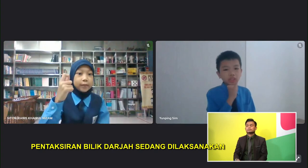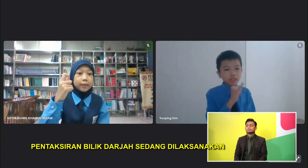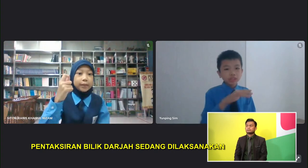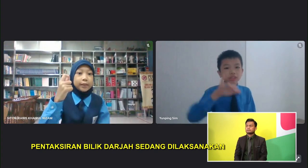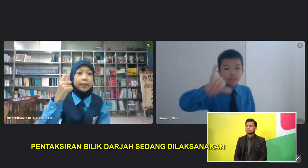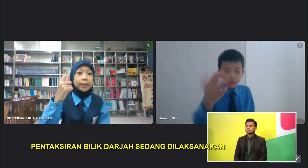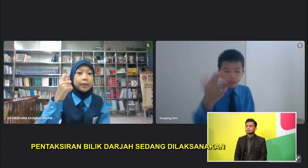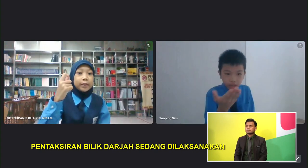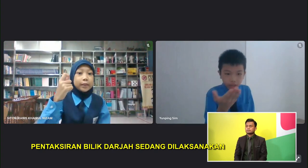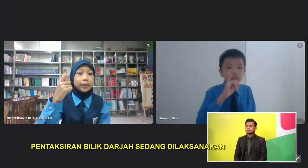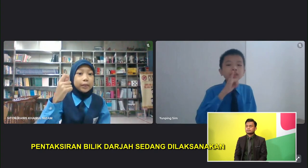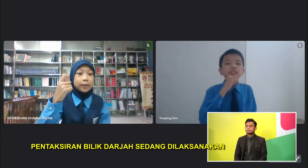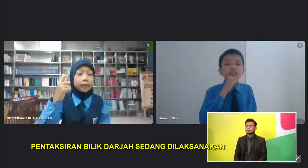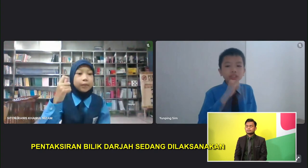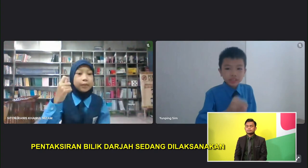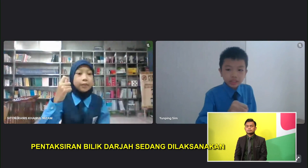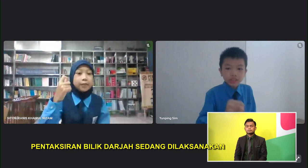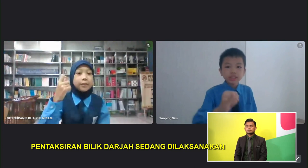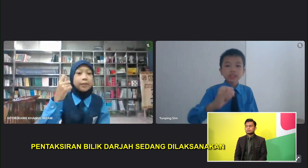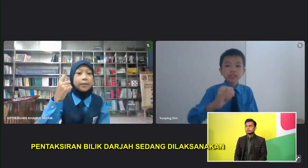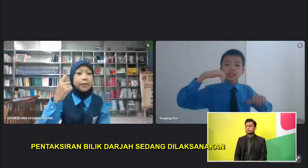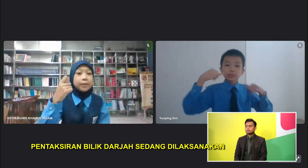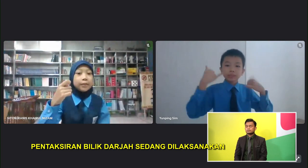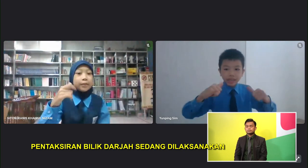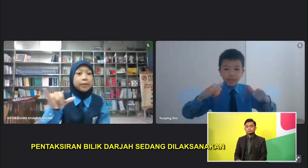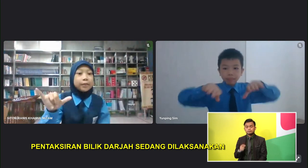Okay, Anis want to try. Okay,